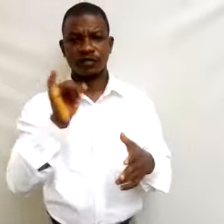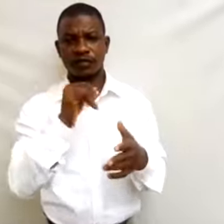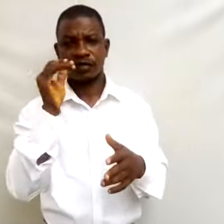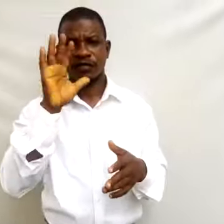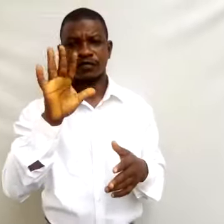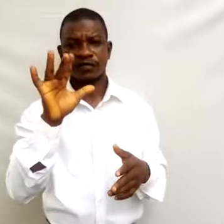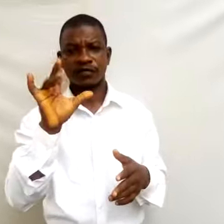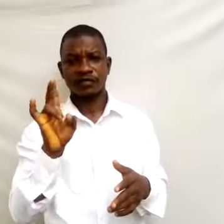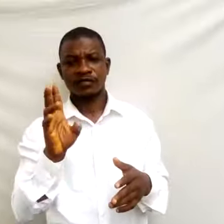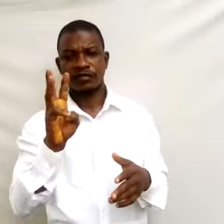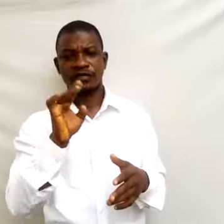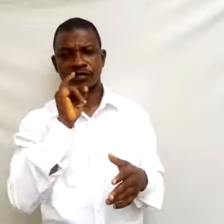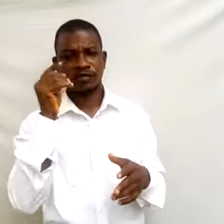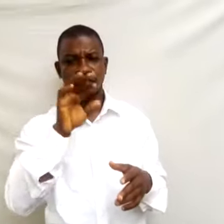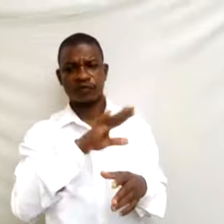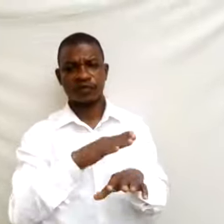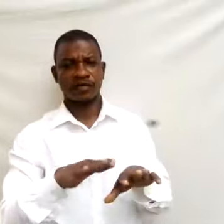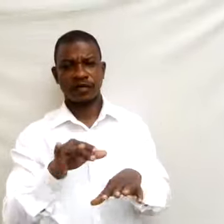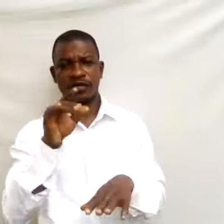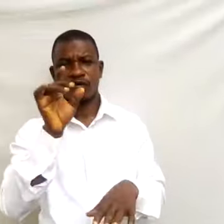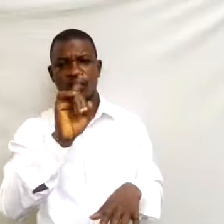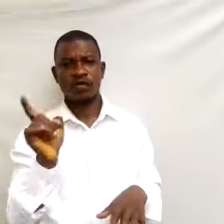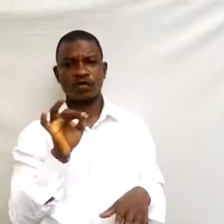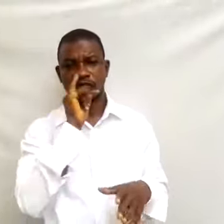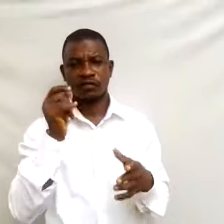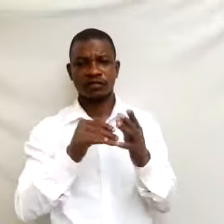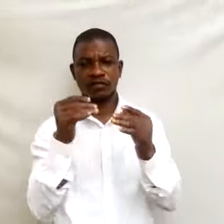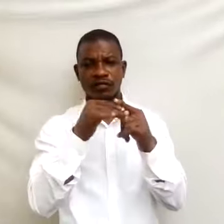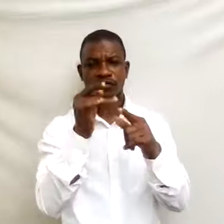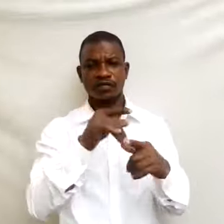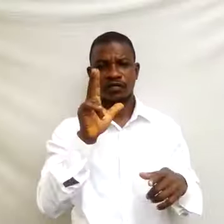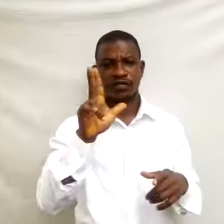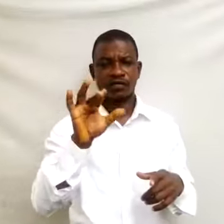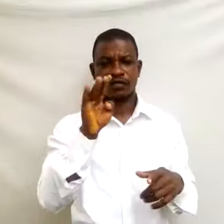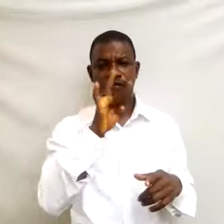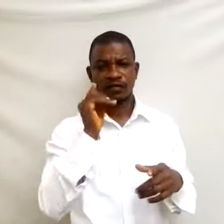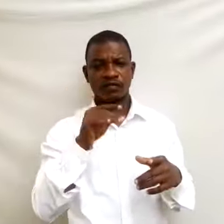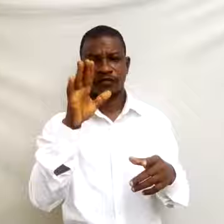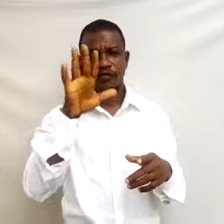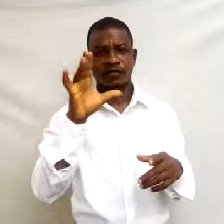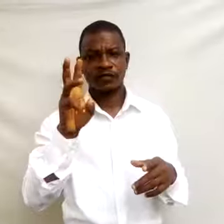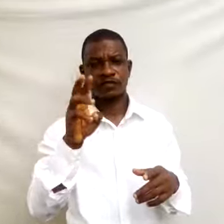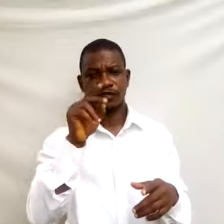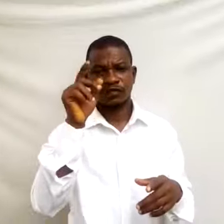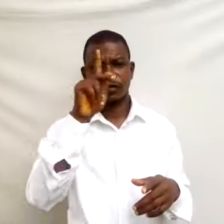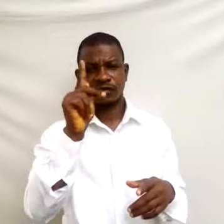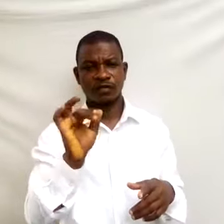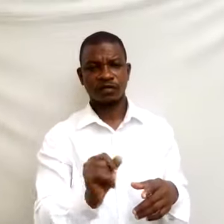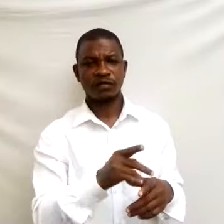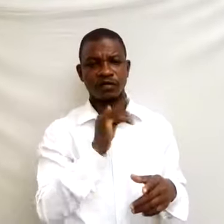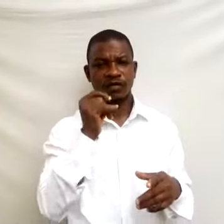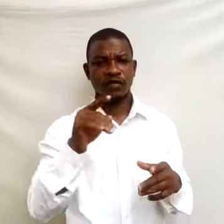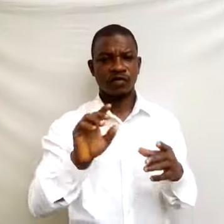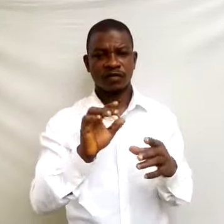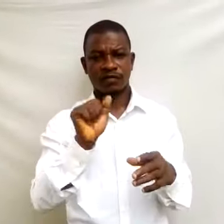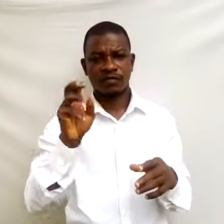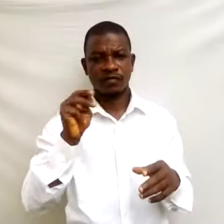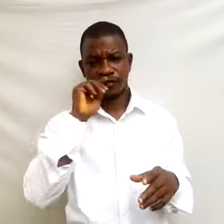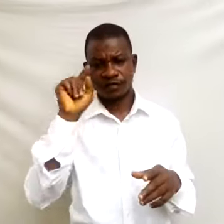3,456 over 100, which is equal to 34 naira 56 kobo. Amount for second year is equal